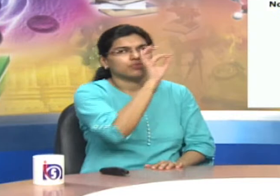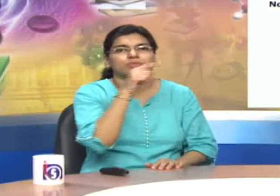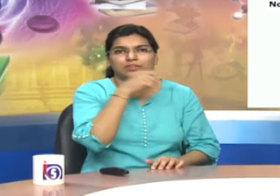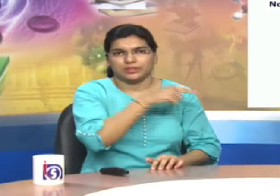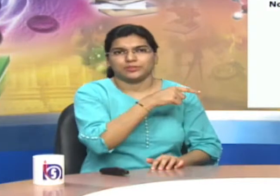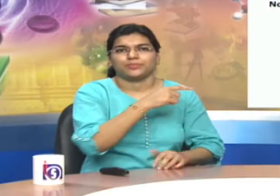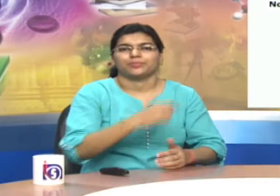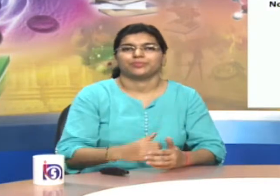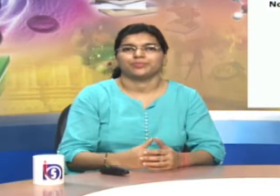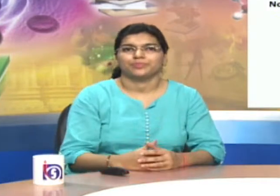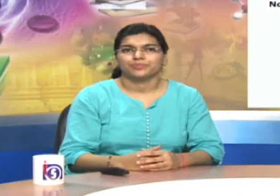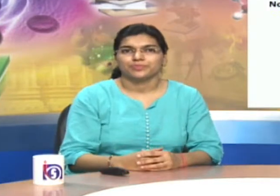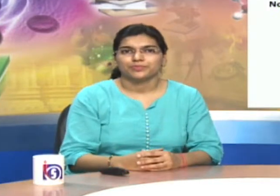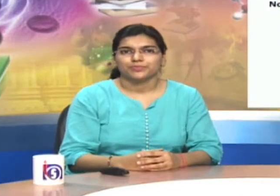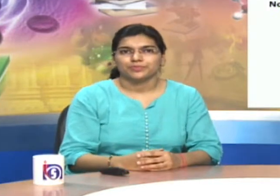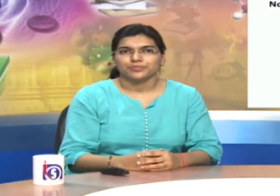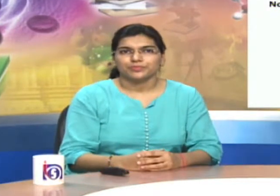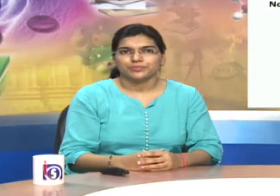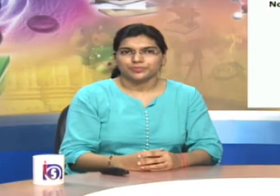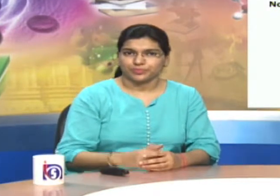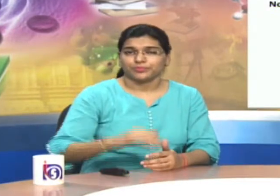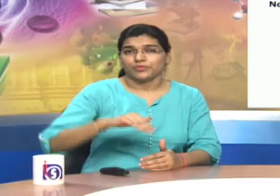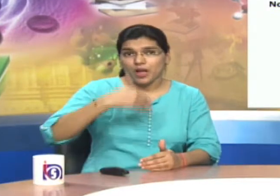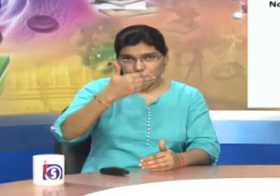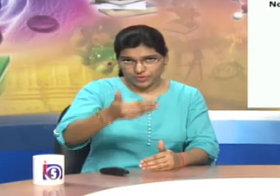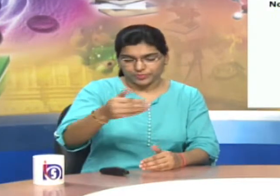that. So accordingly you can choose from these pictures.